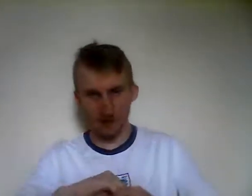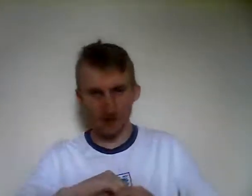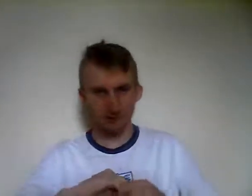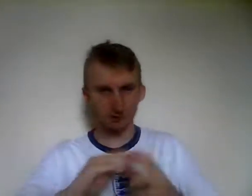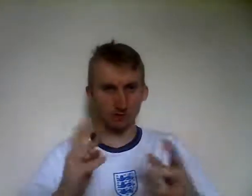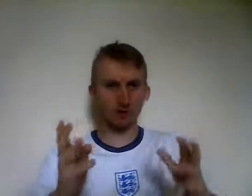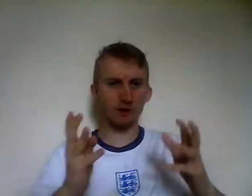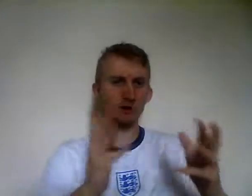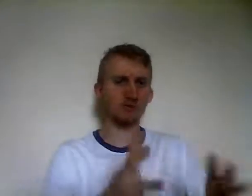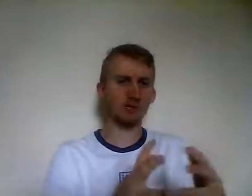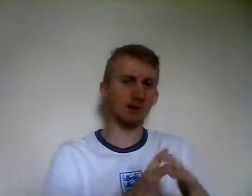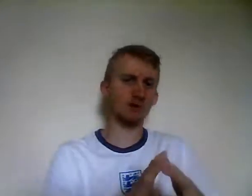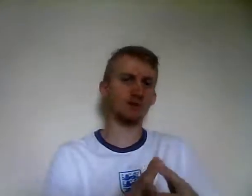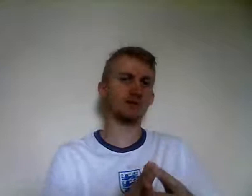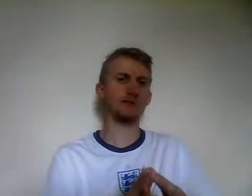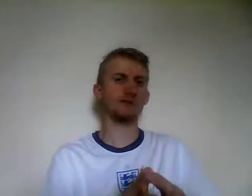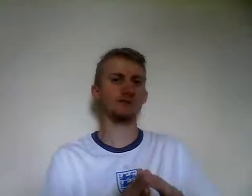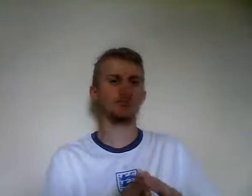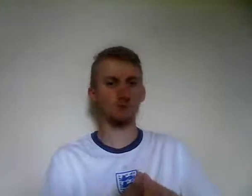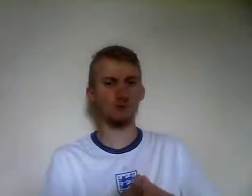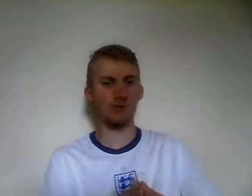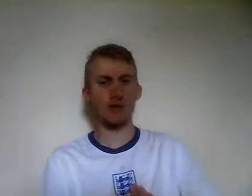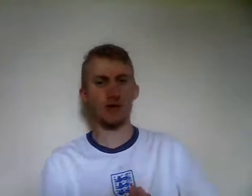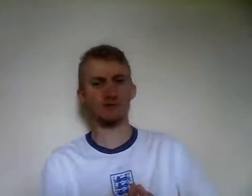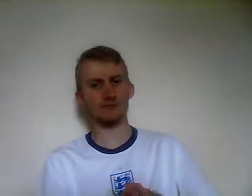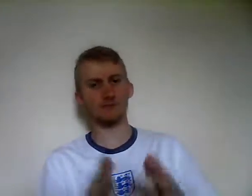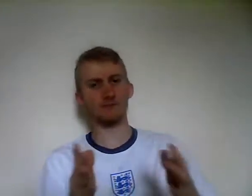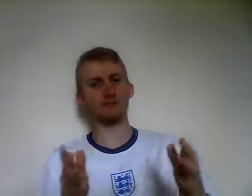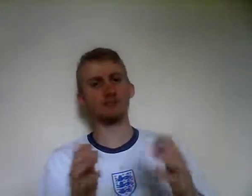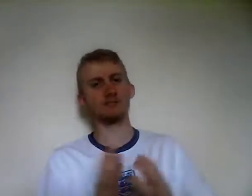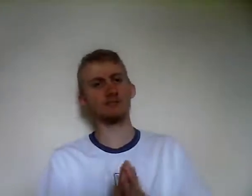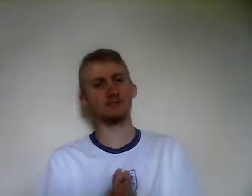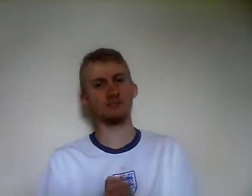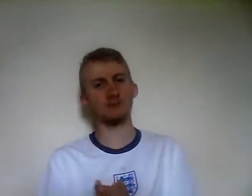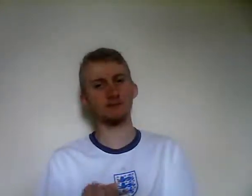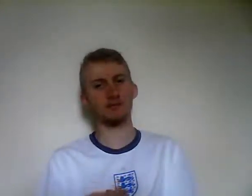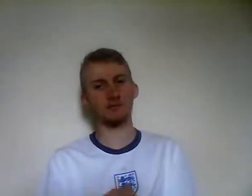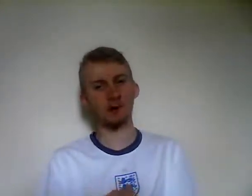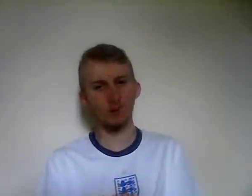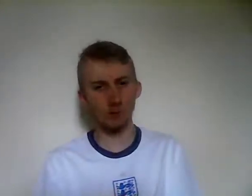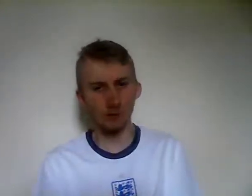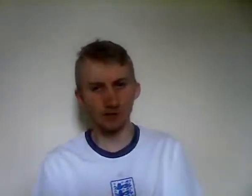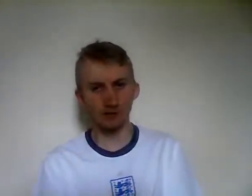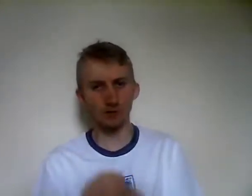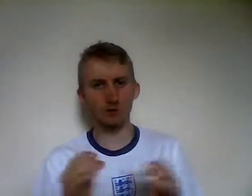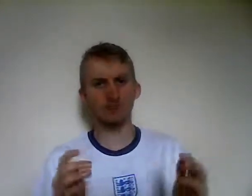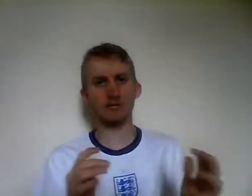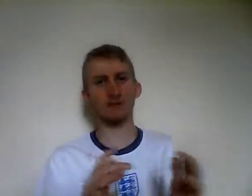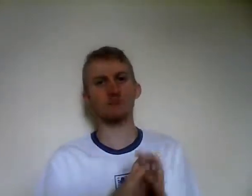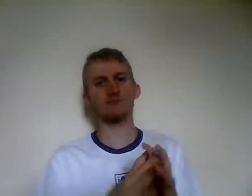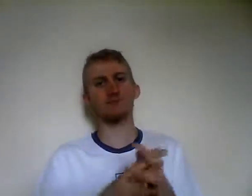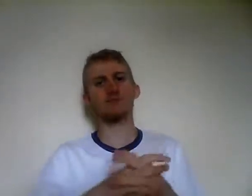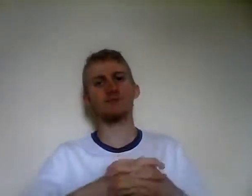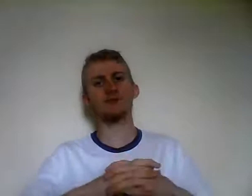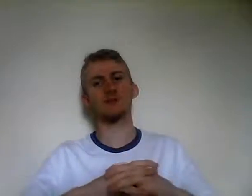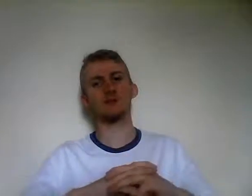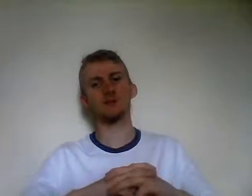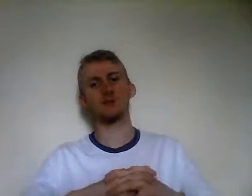After drawing at home to Carlisle United 3-3, after captain Jimmy Smith's late goal, Crawley would be kept in the EFL League Two